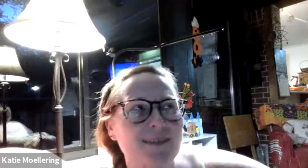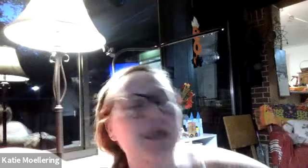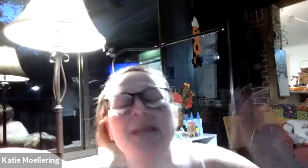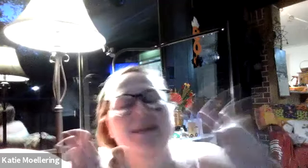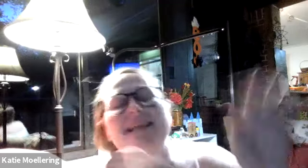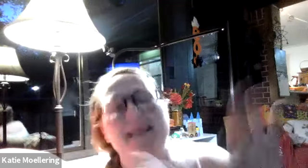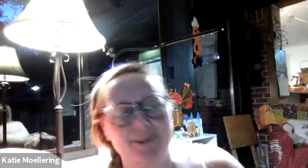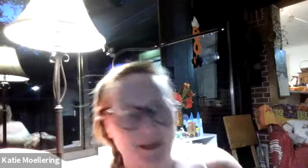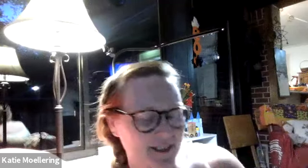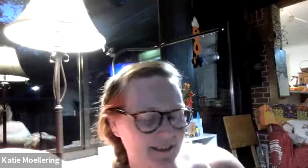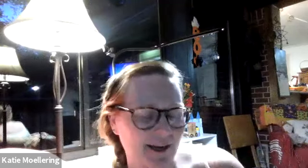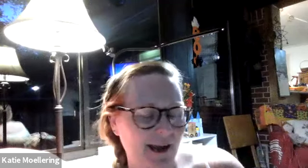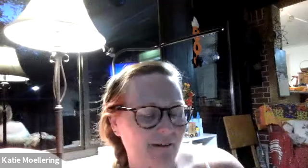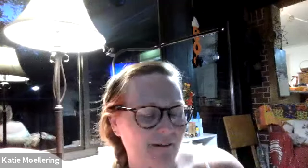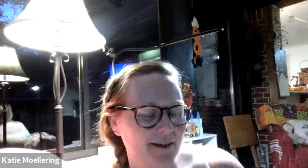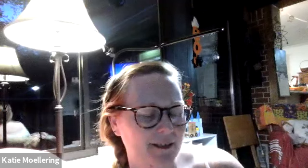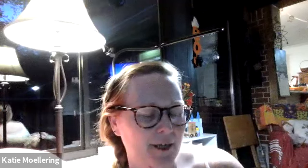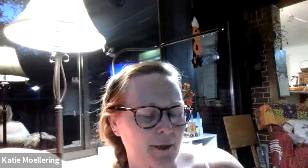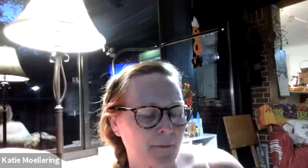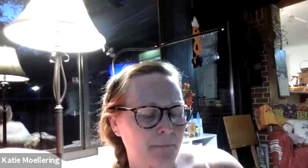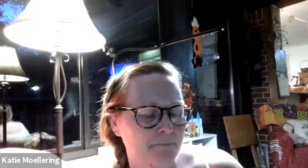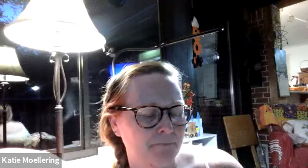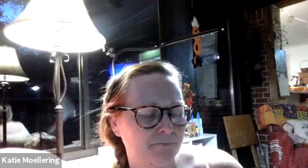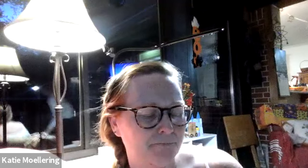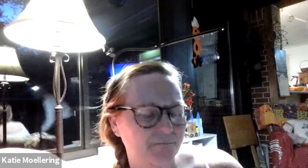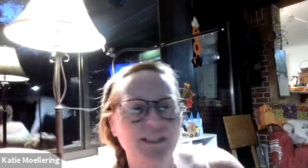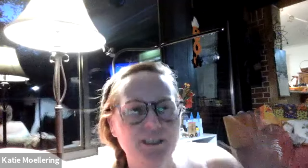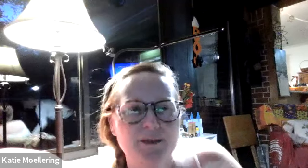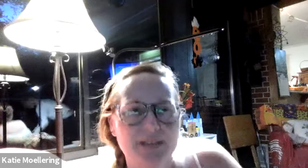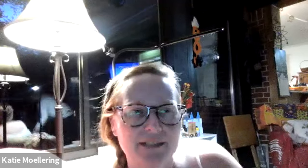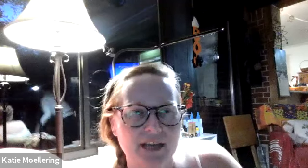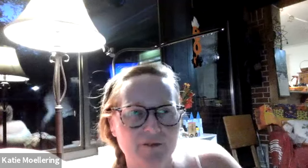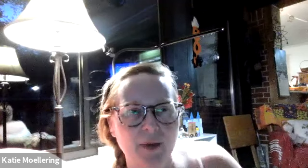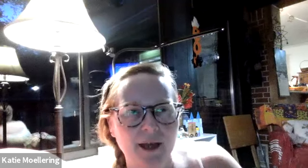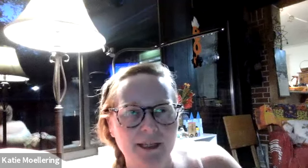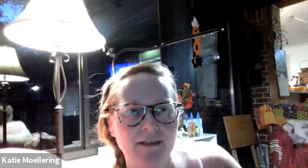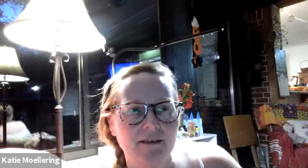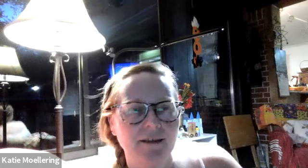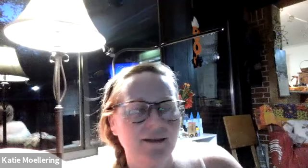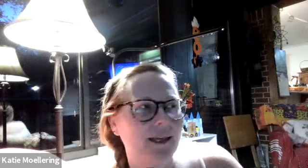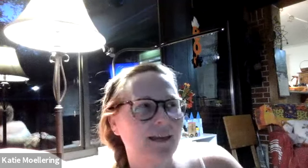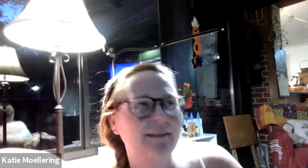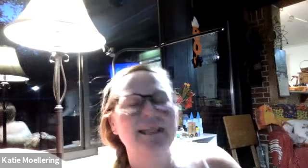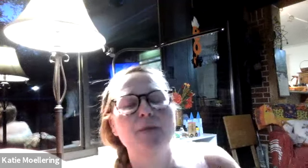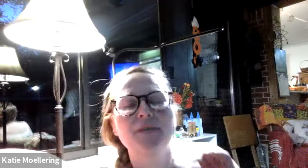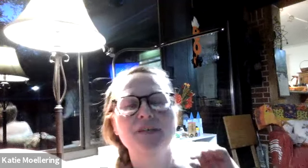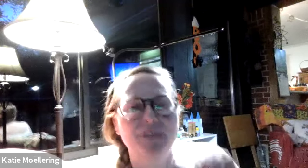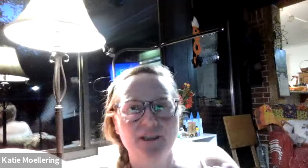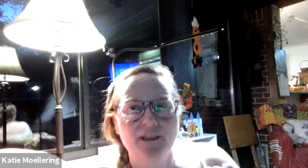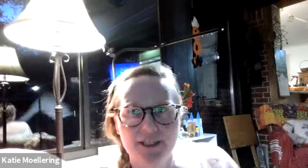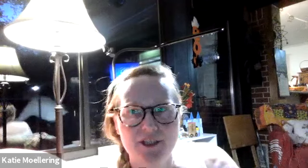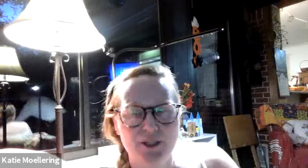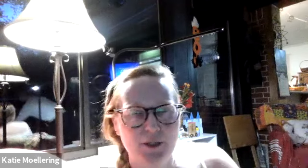But anyway, yeah, so I'll send that out and get the notes out to everybody. And then I'm gonna figure out in